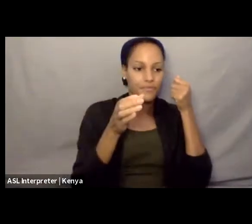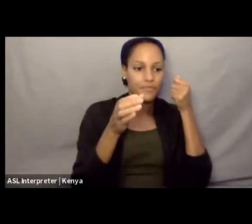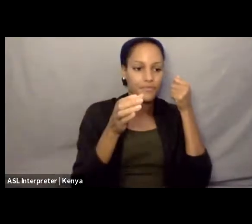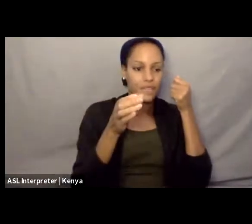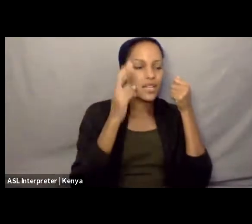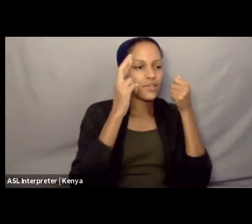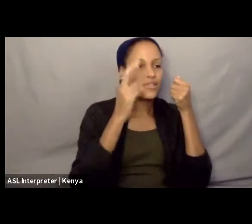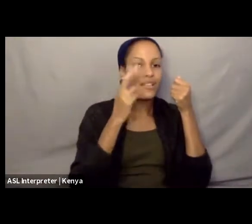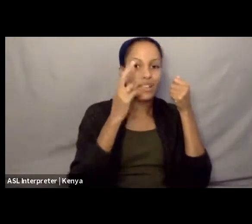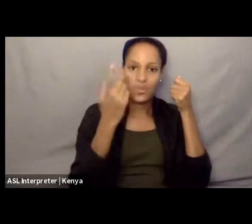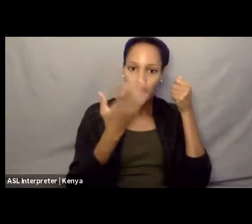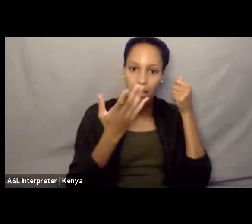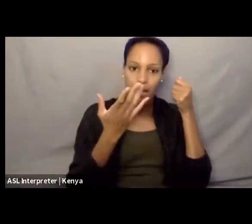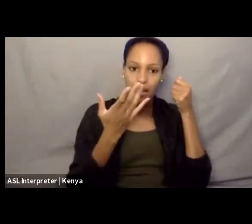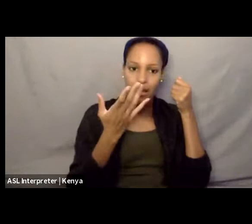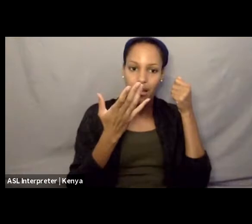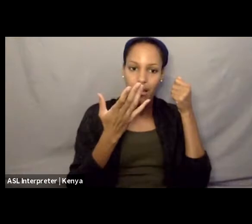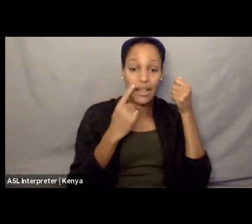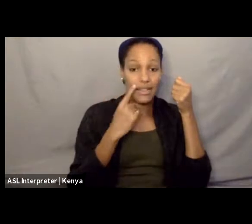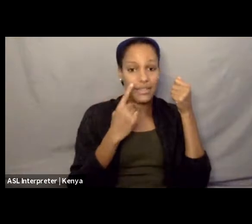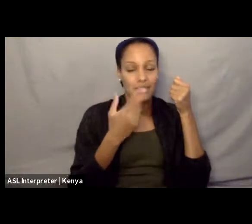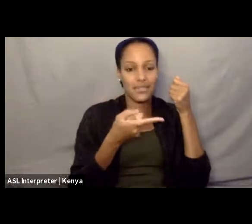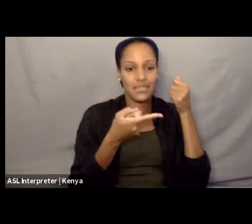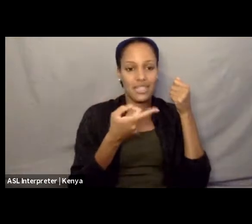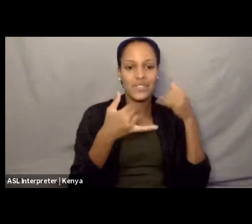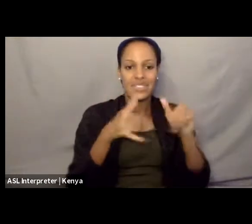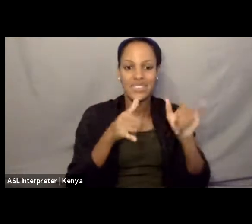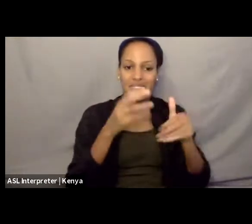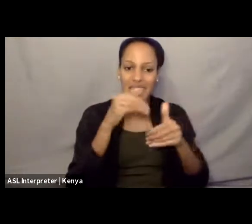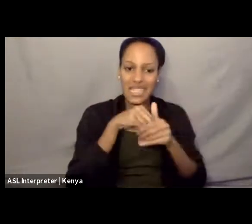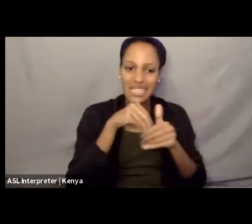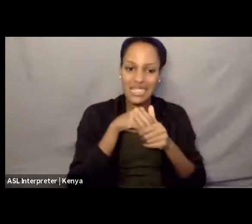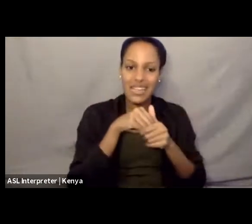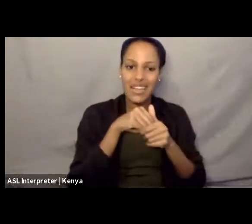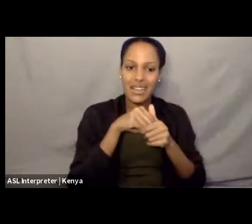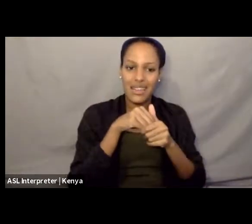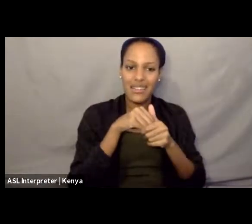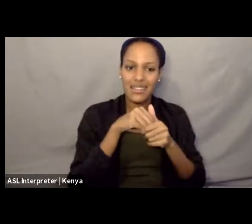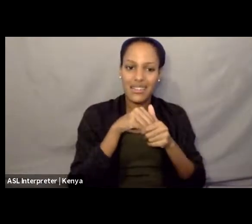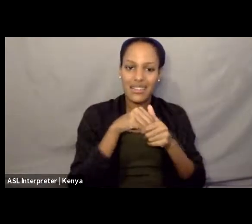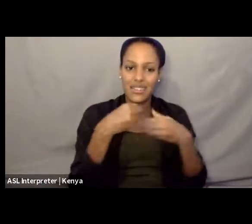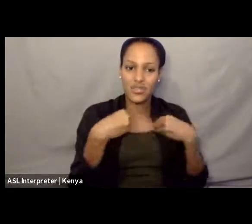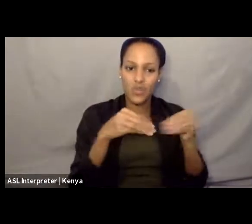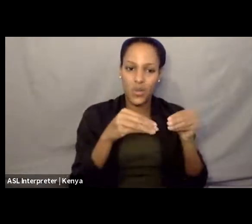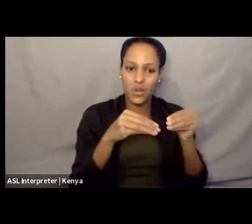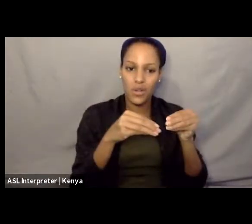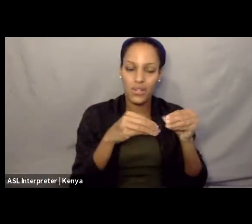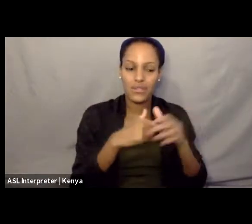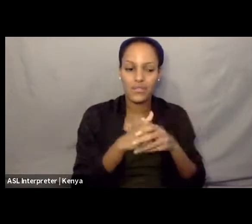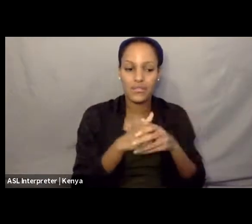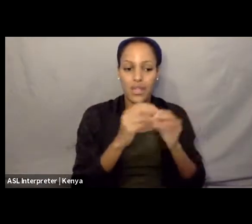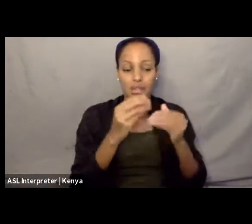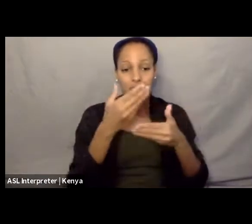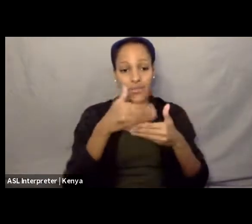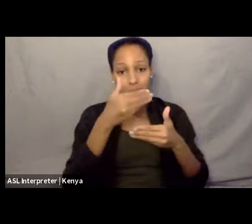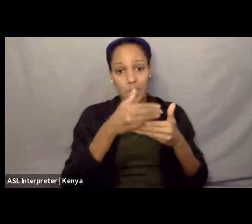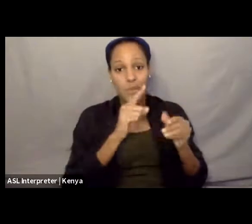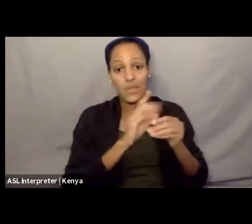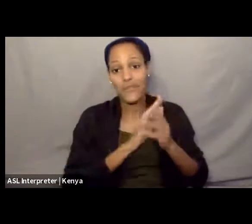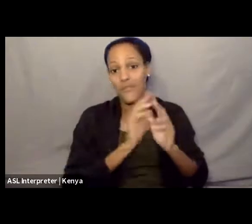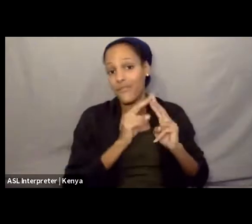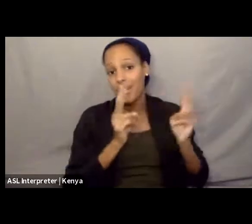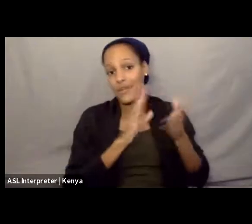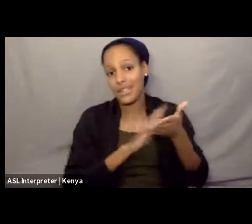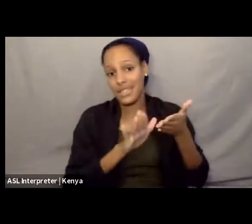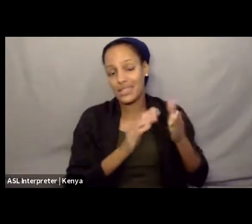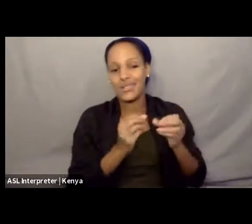then realized, I presume, that he was still inside this bakery. The window was very clean. I